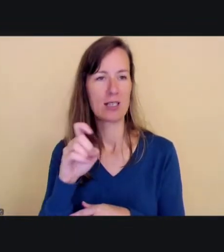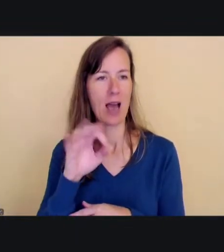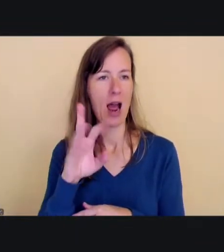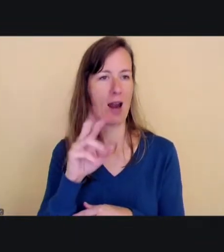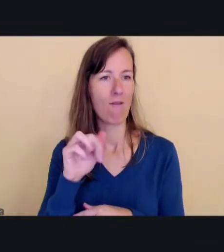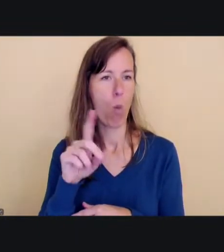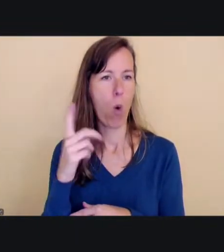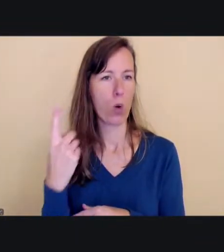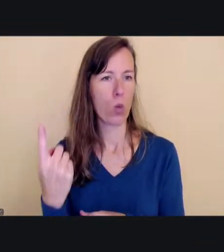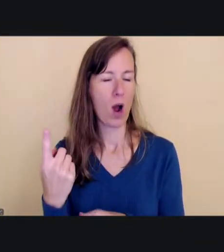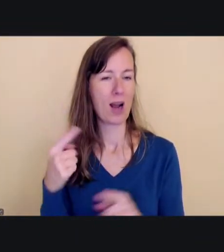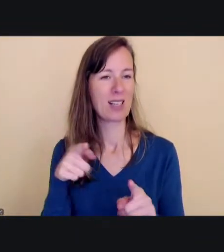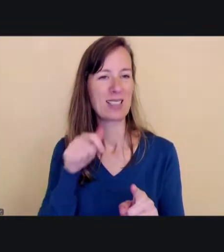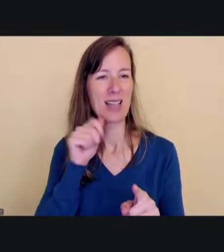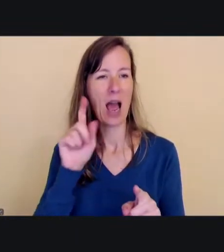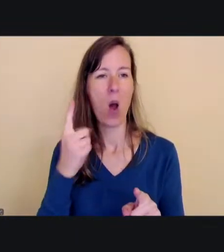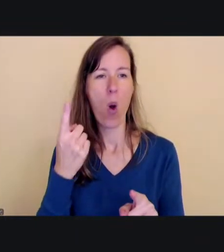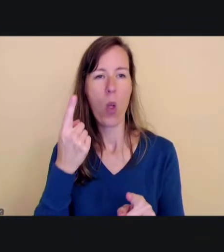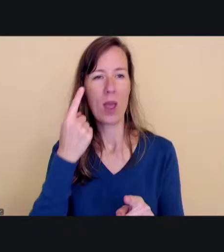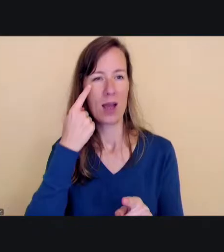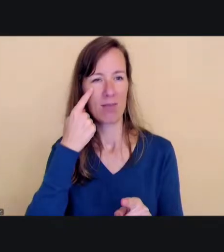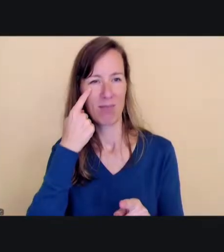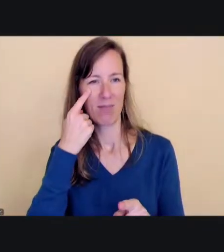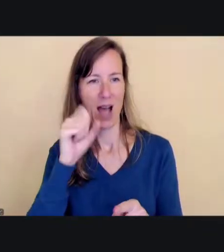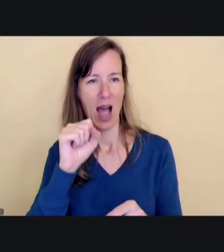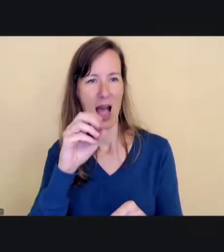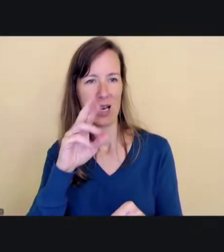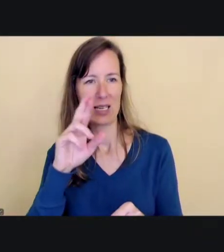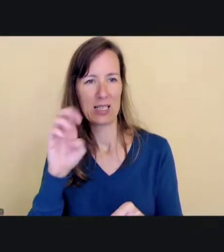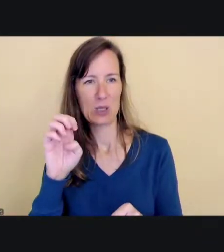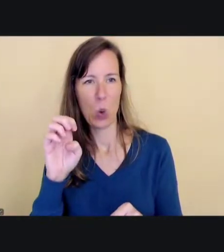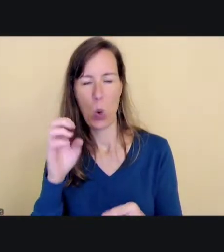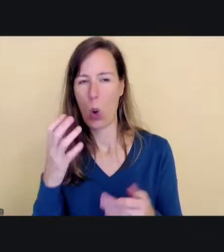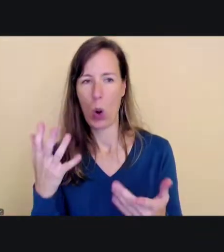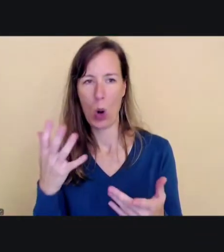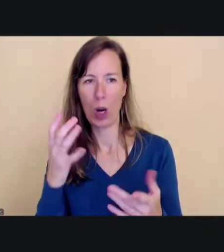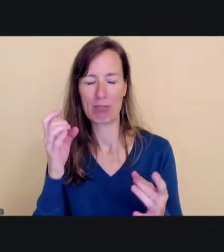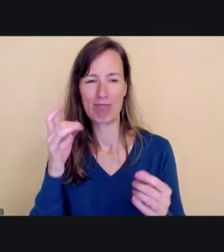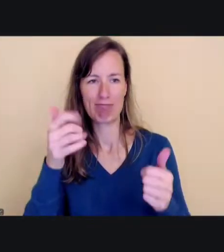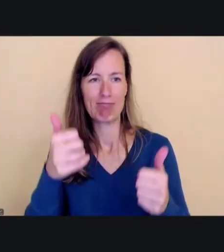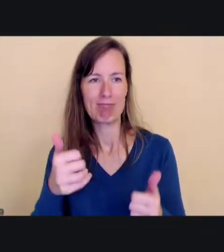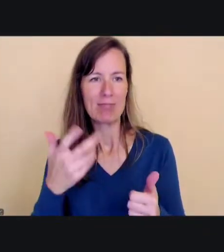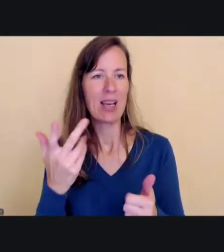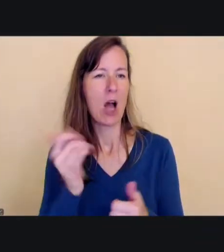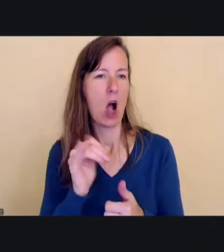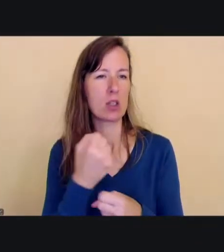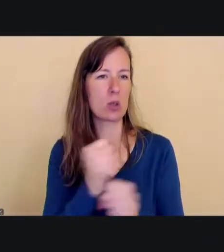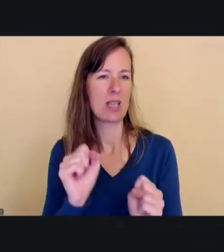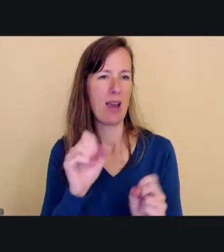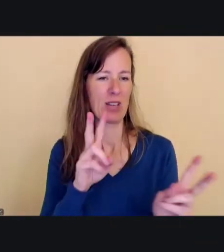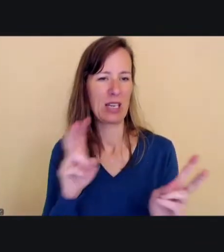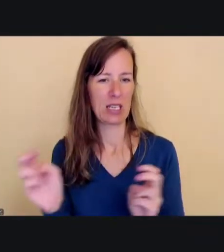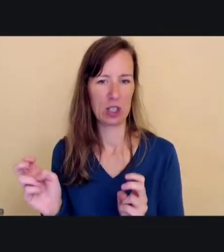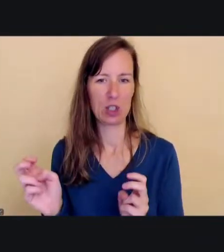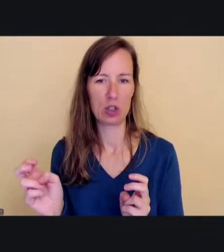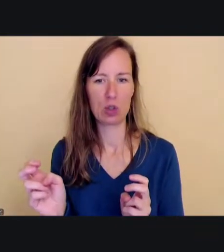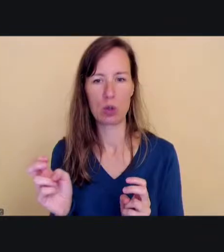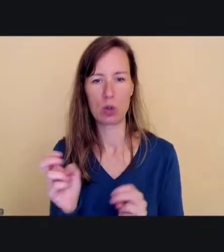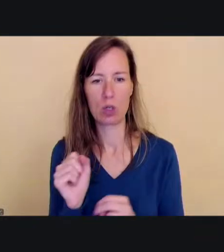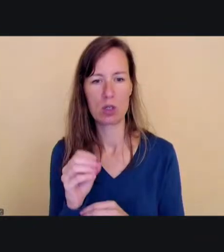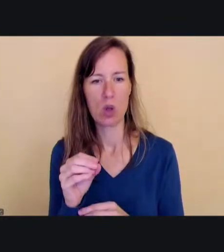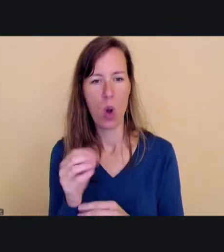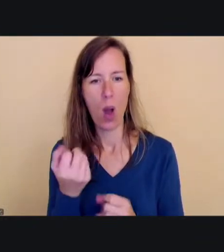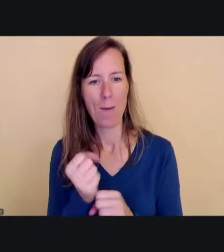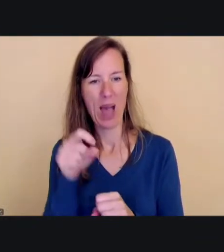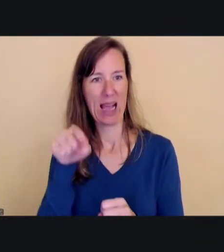it's a safety issue as far as help getting funds for that, to purchase that, making that into a park or something for